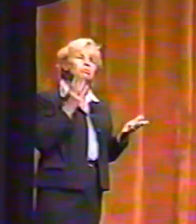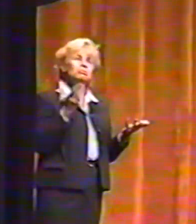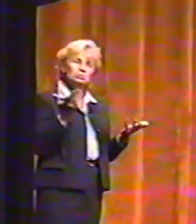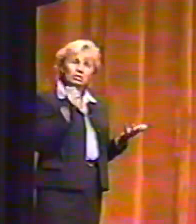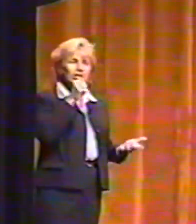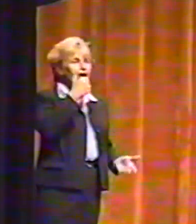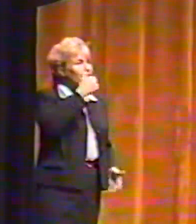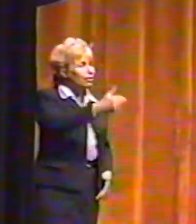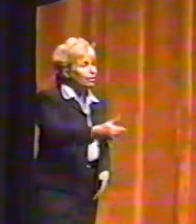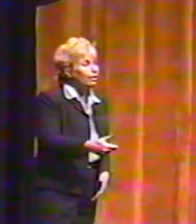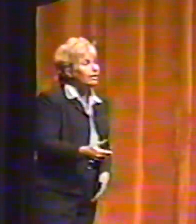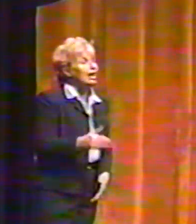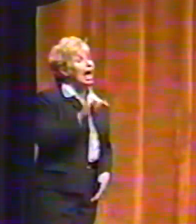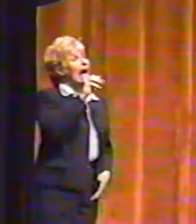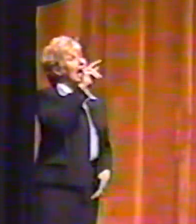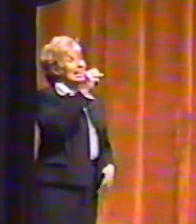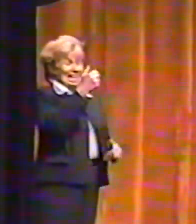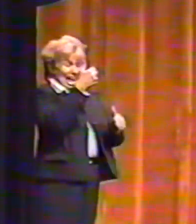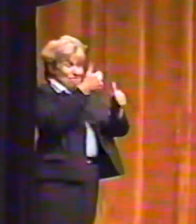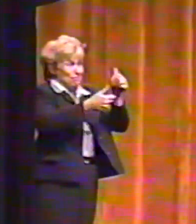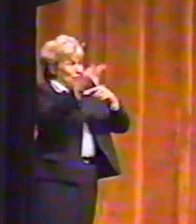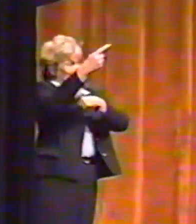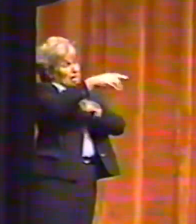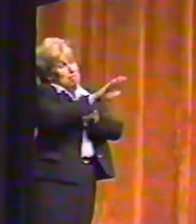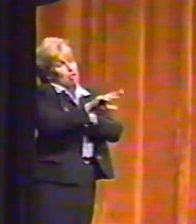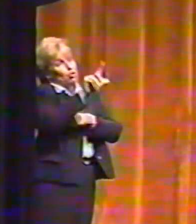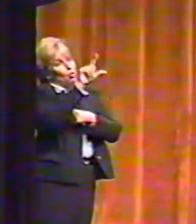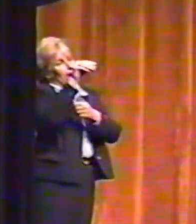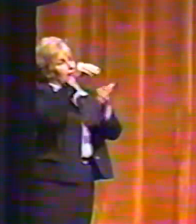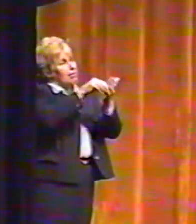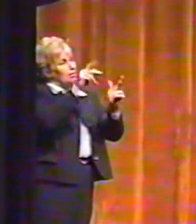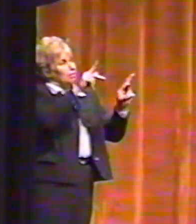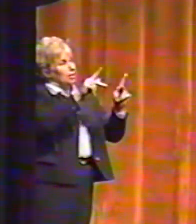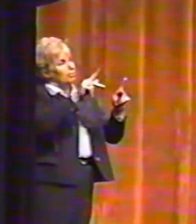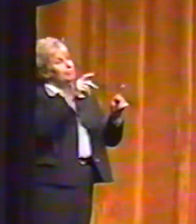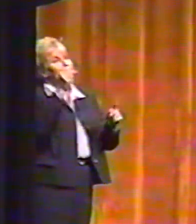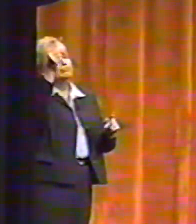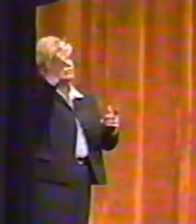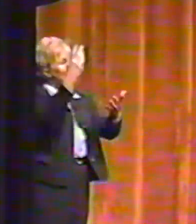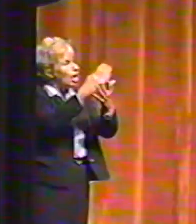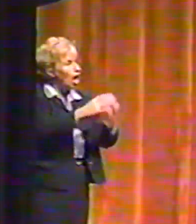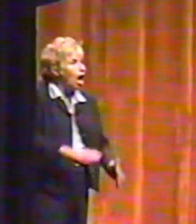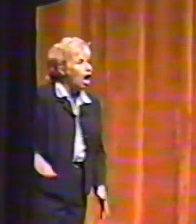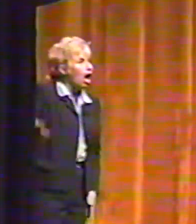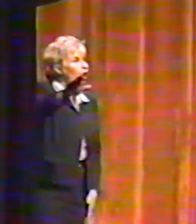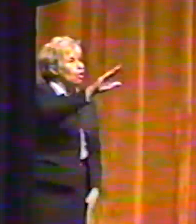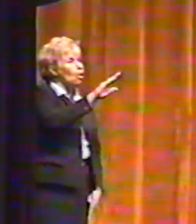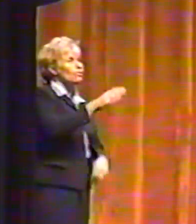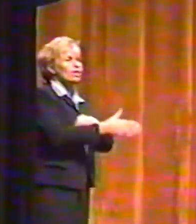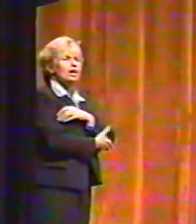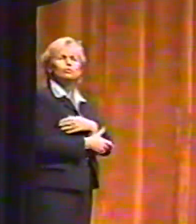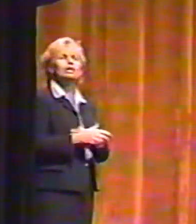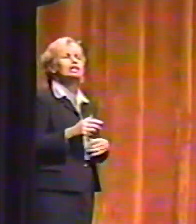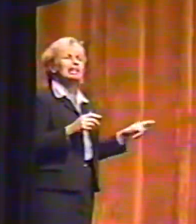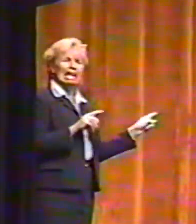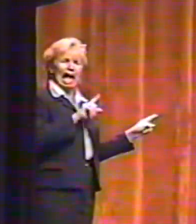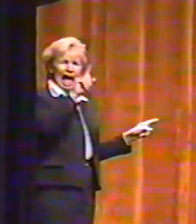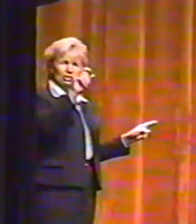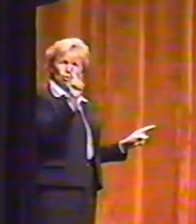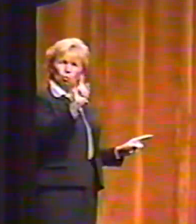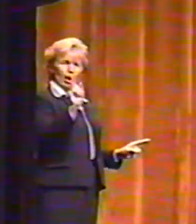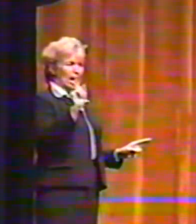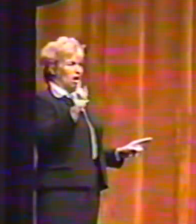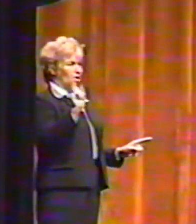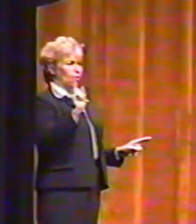in jail all over the country. Well, where are these 20,000 people? We first asked the INS this question. The agency